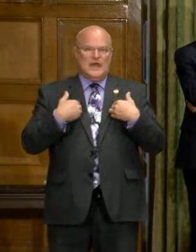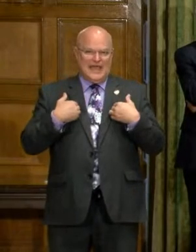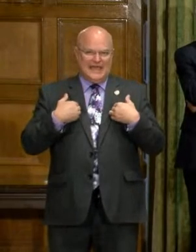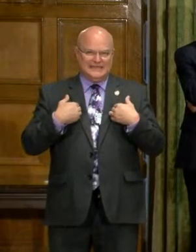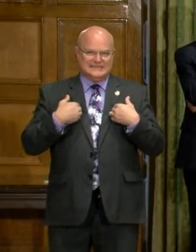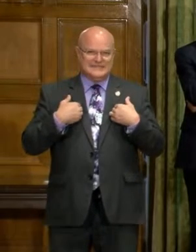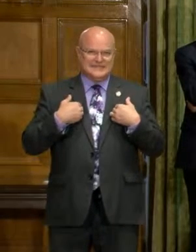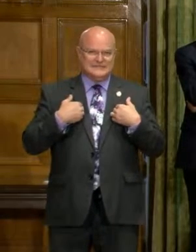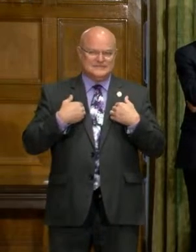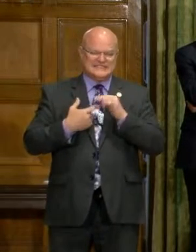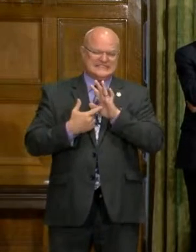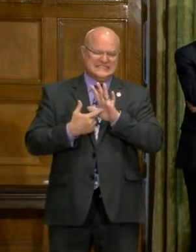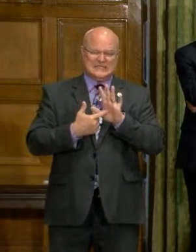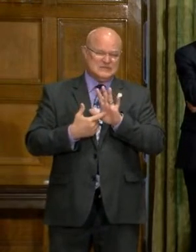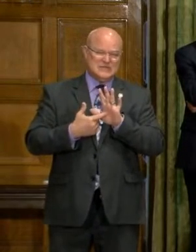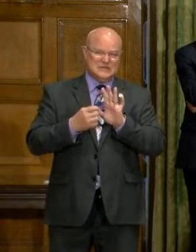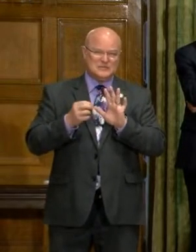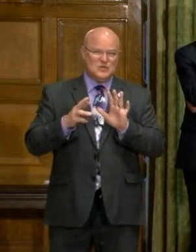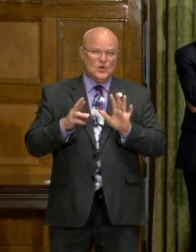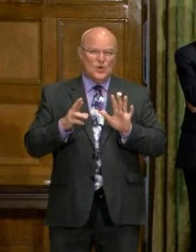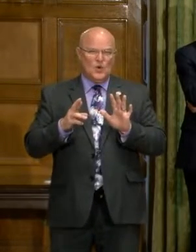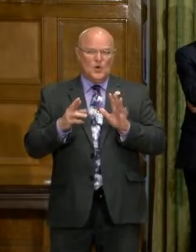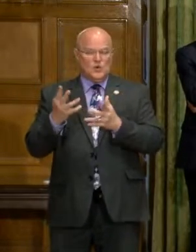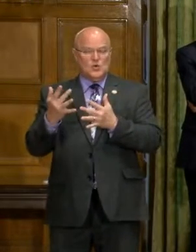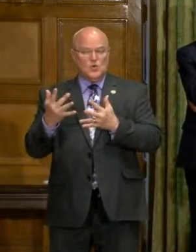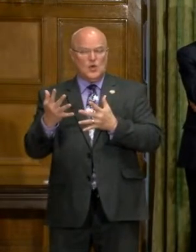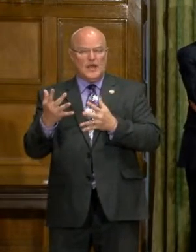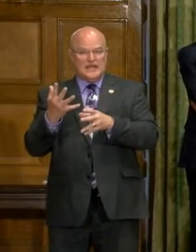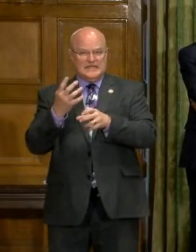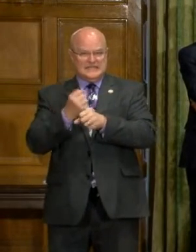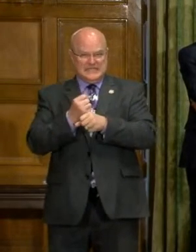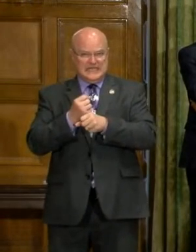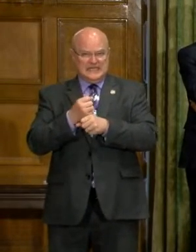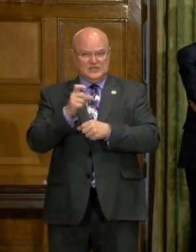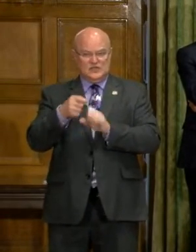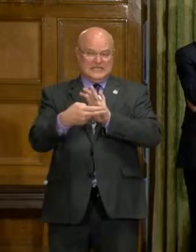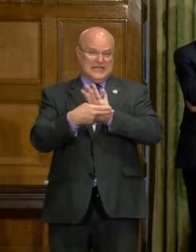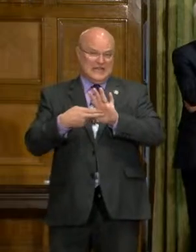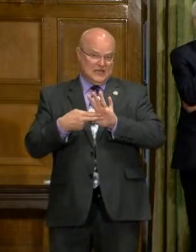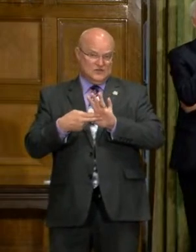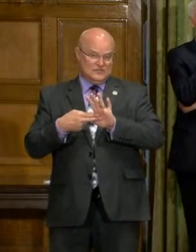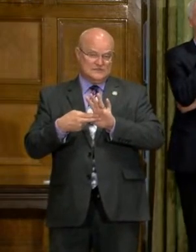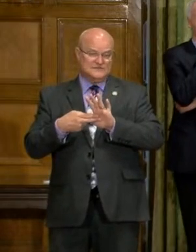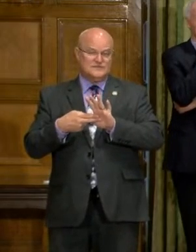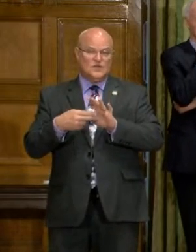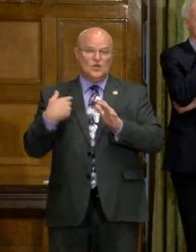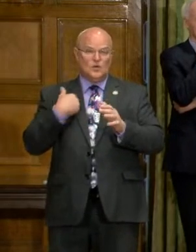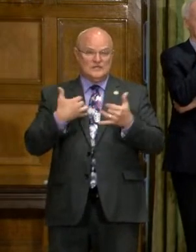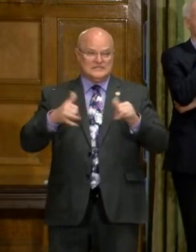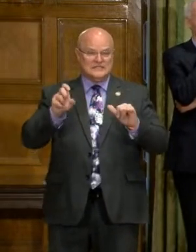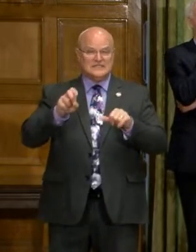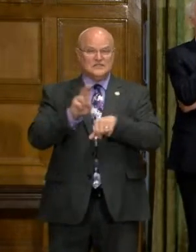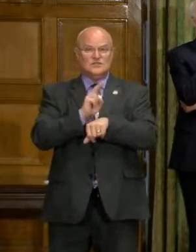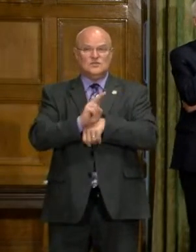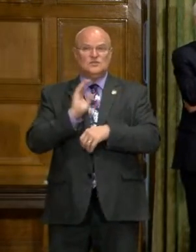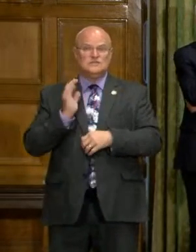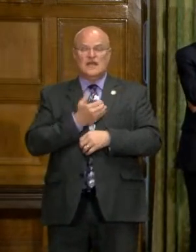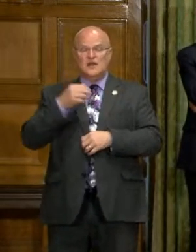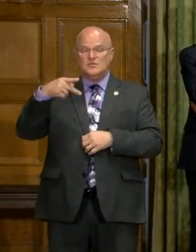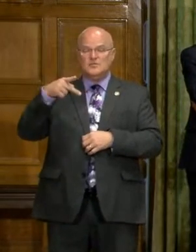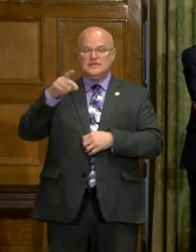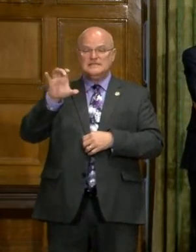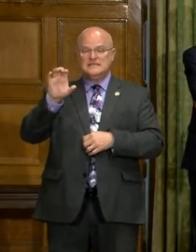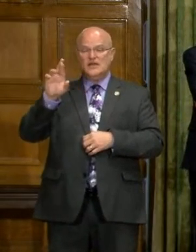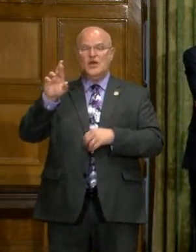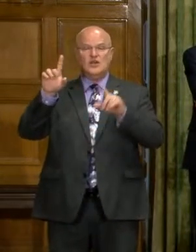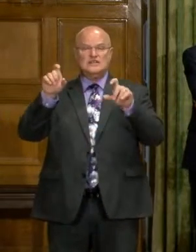has symptoms, or who you're waiting to get you need a diagnosis on them. We still need to use our PCR test